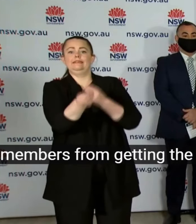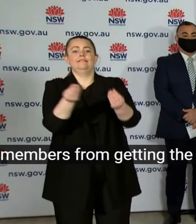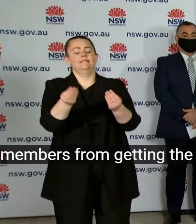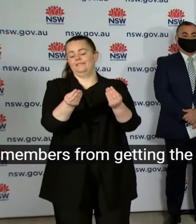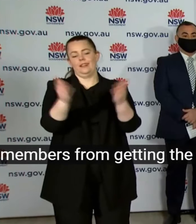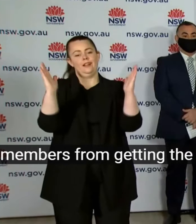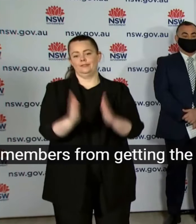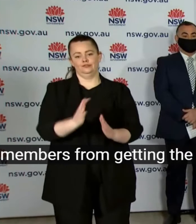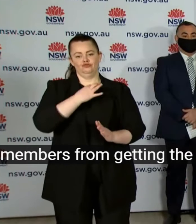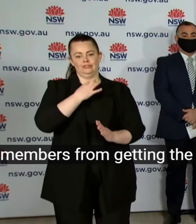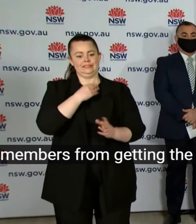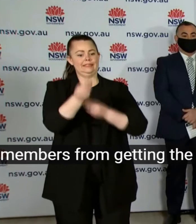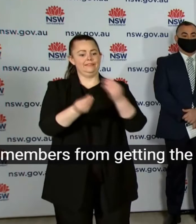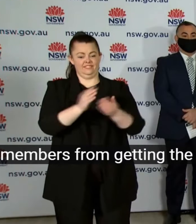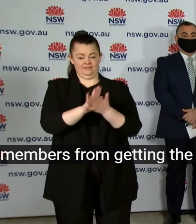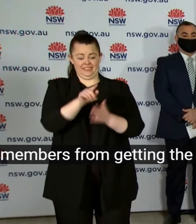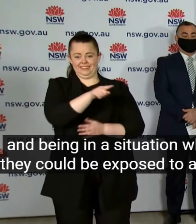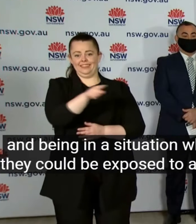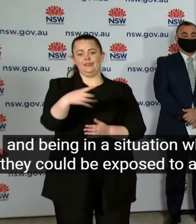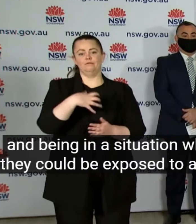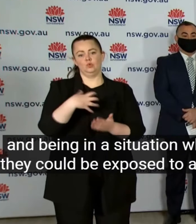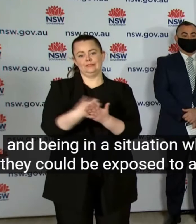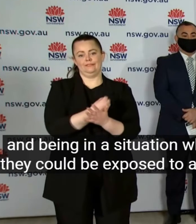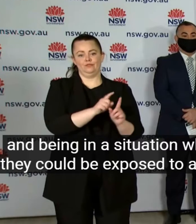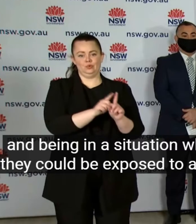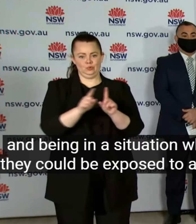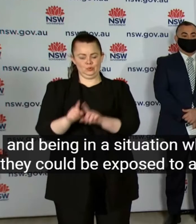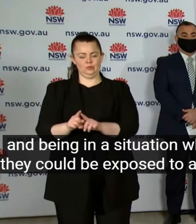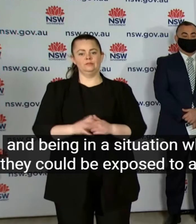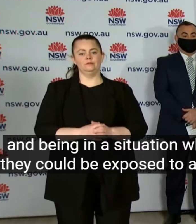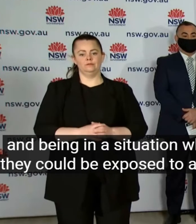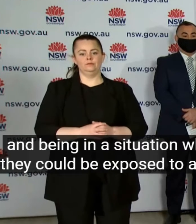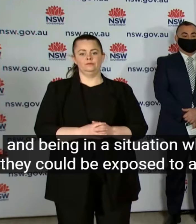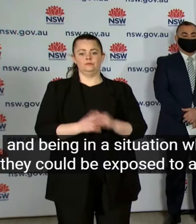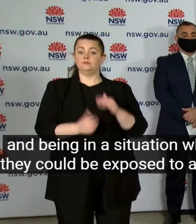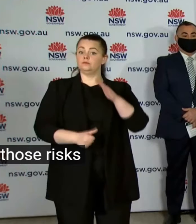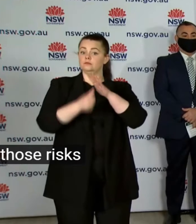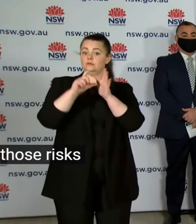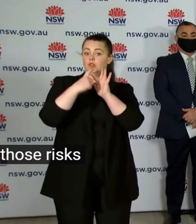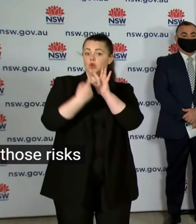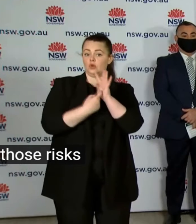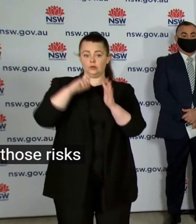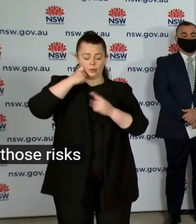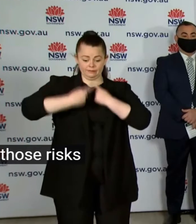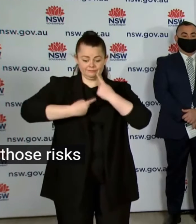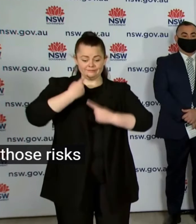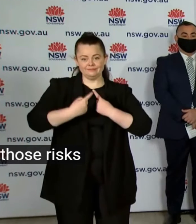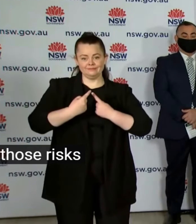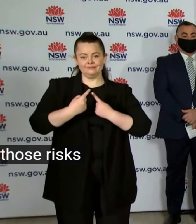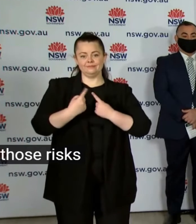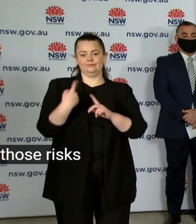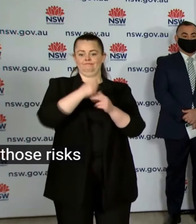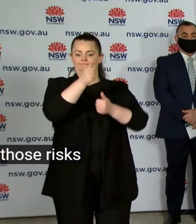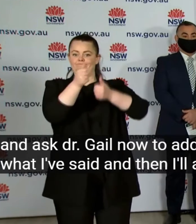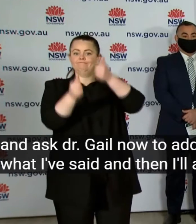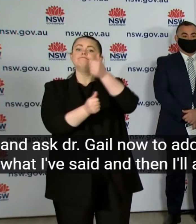being in a situation where they could be exposed to any of those risks. I'm going to ask Dr. Gale now to add to what I've said, and then I'll ask the Deputy Premier to also